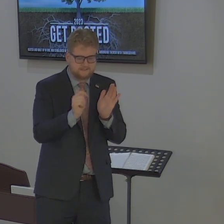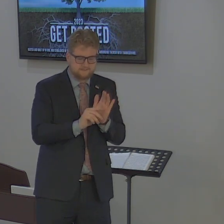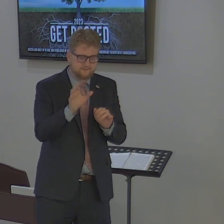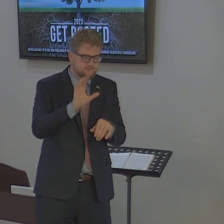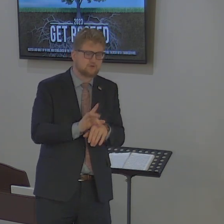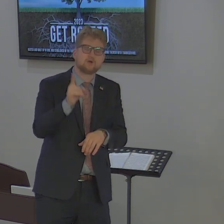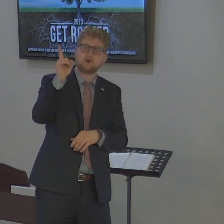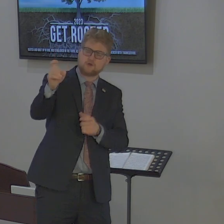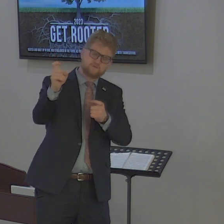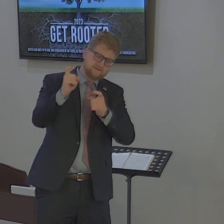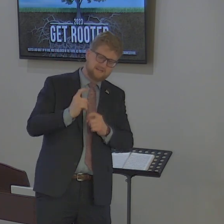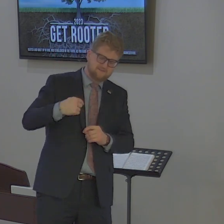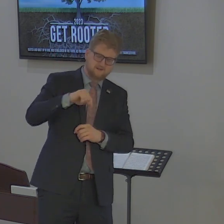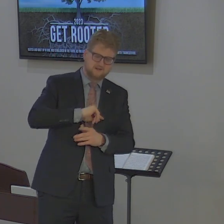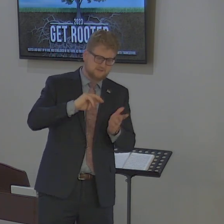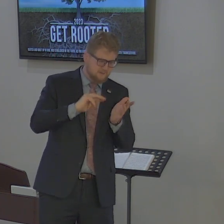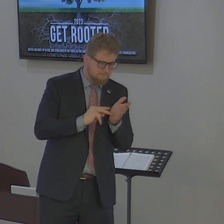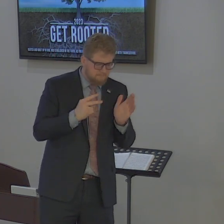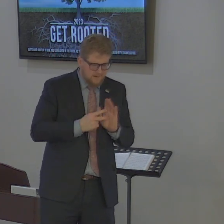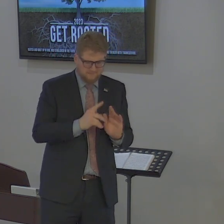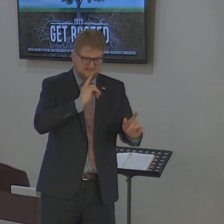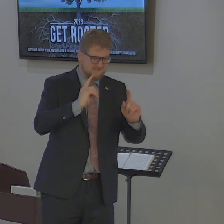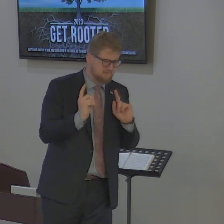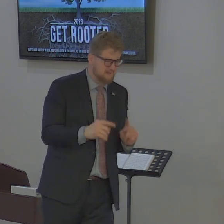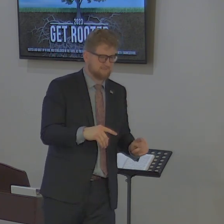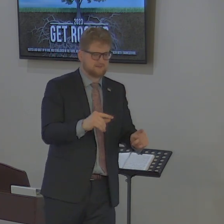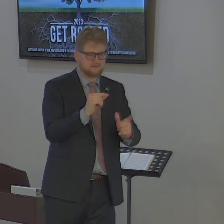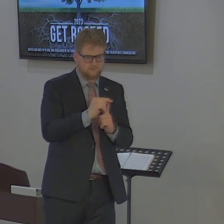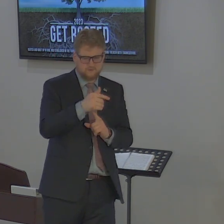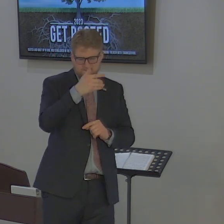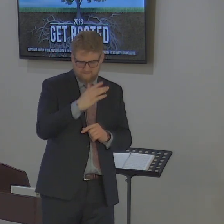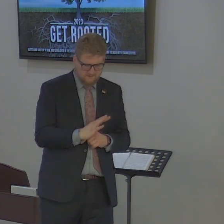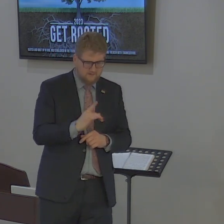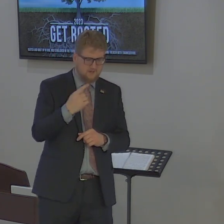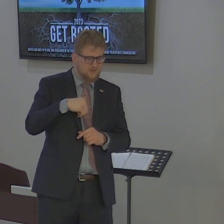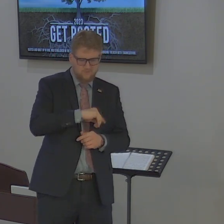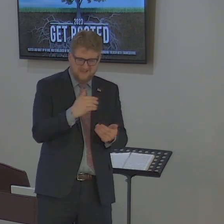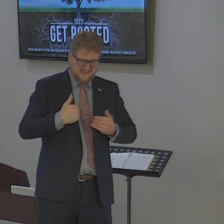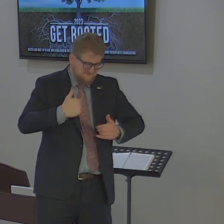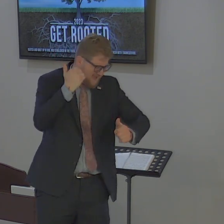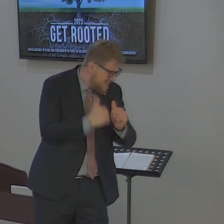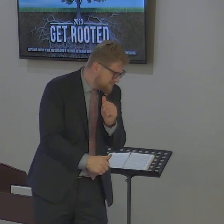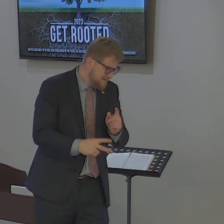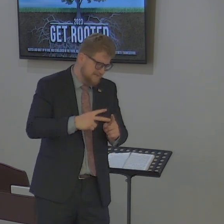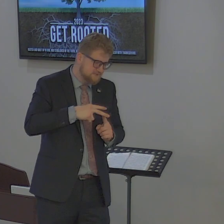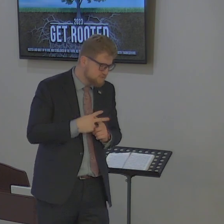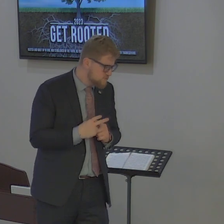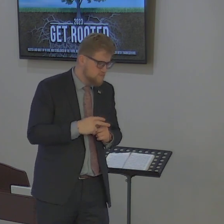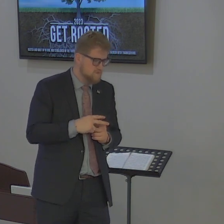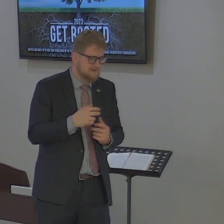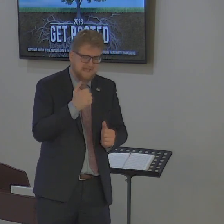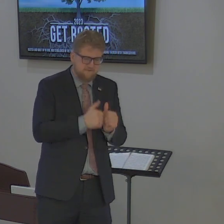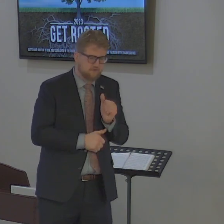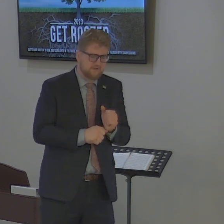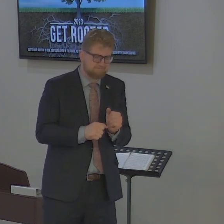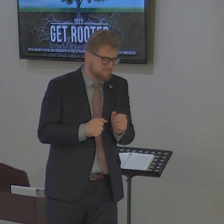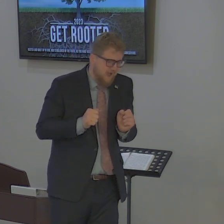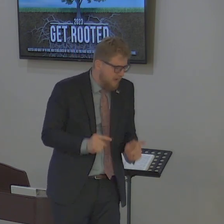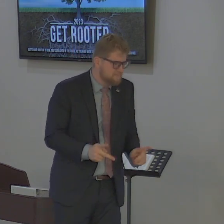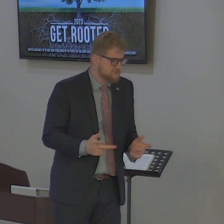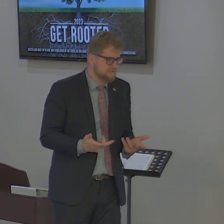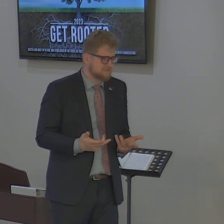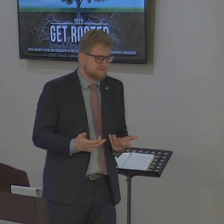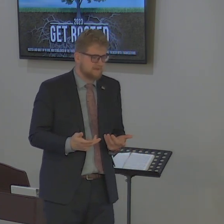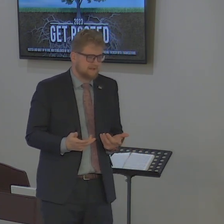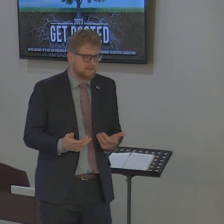or instructions in the Word of God. Lord, we have every tool, every option that's available, we have it. We have it,